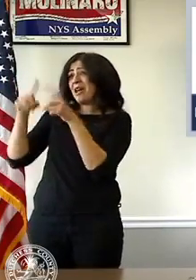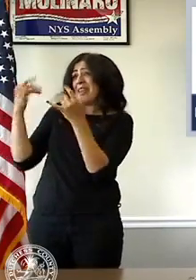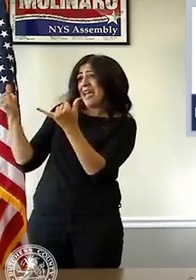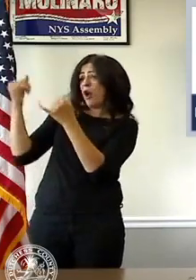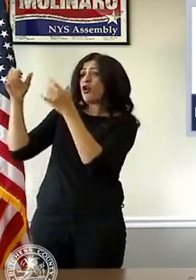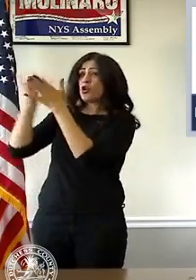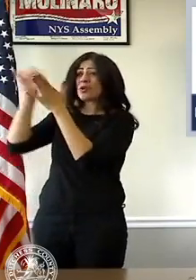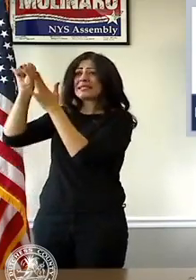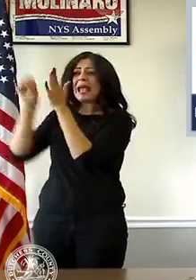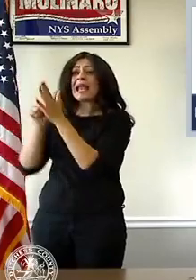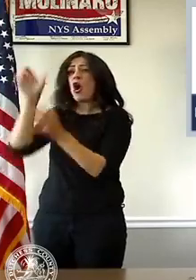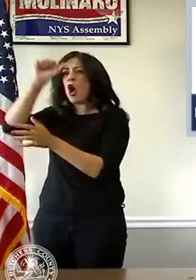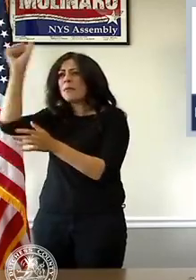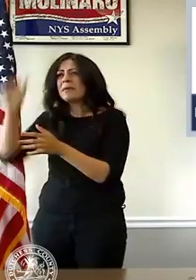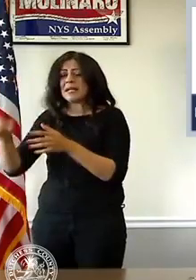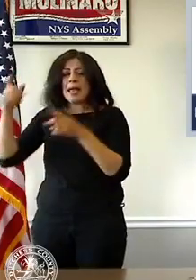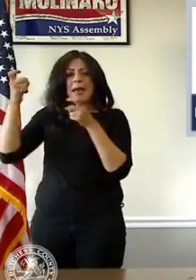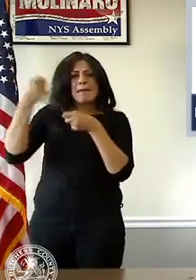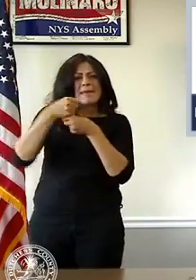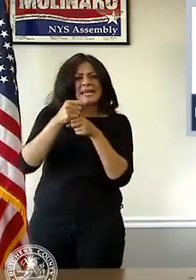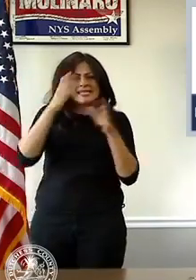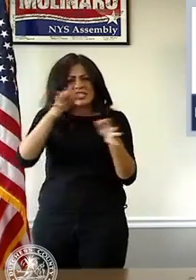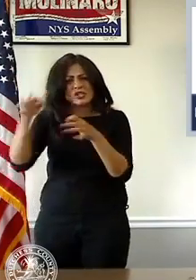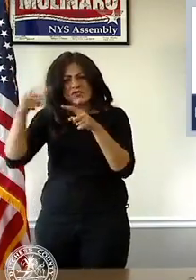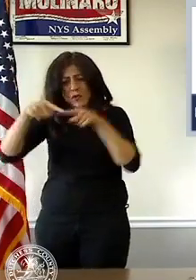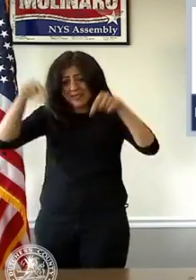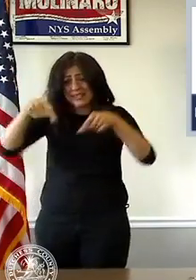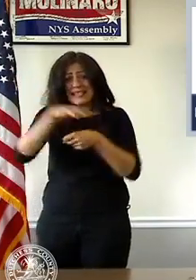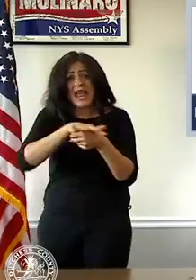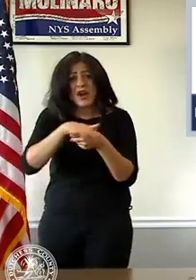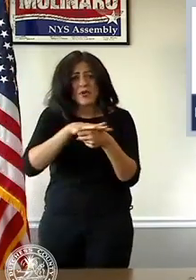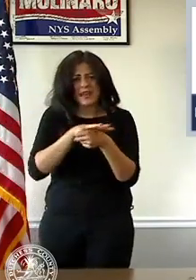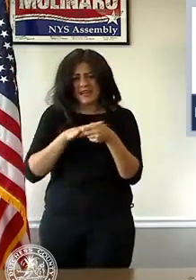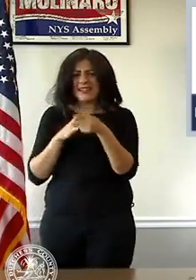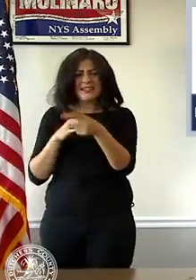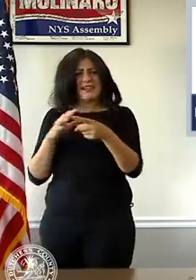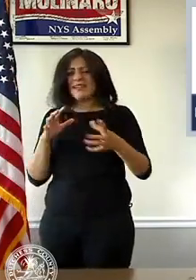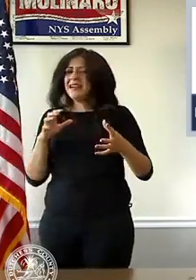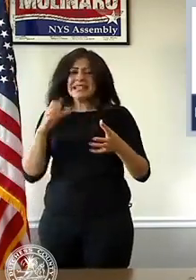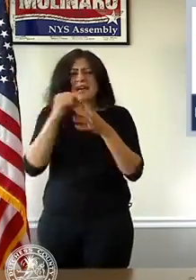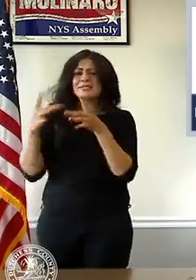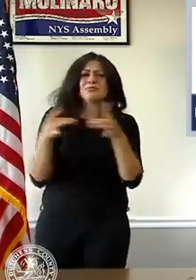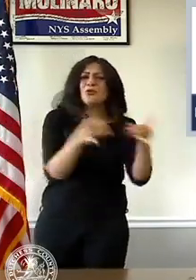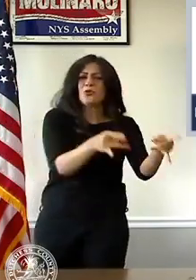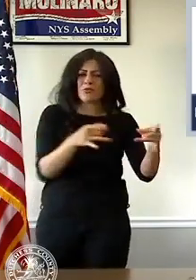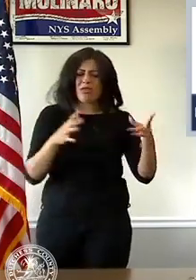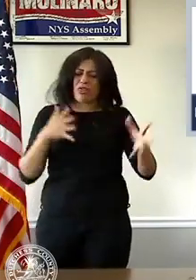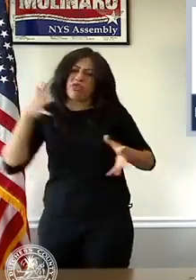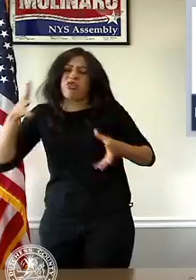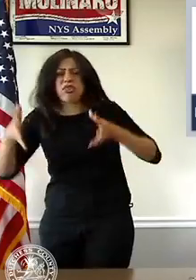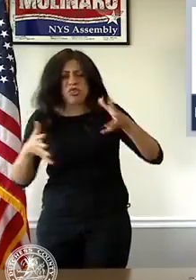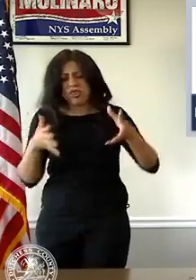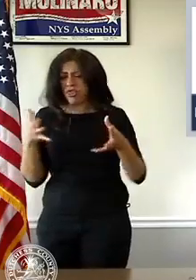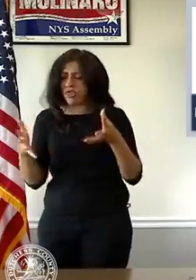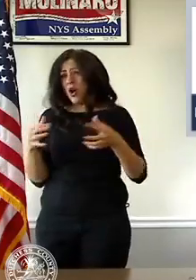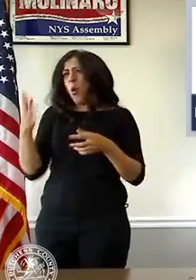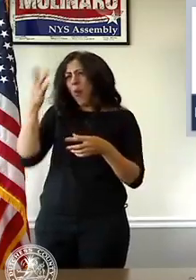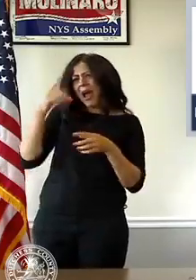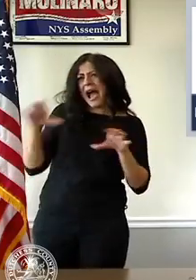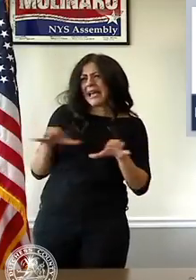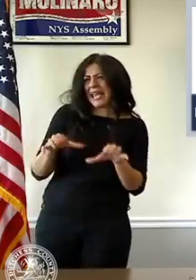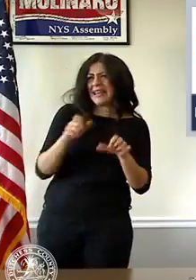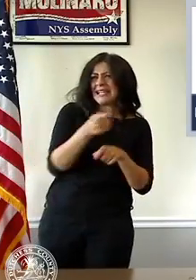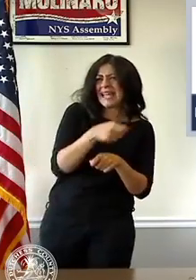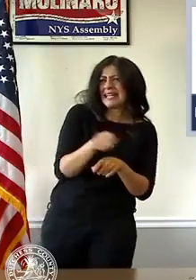not practical. It's clumsy and in some ways outright offensive. So to the point of why can we do this but not that? Because the governor's order